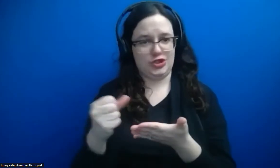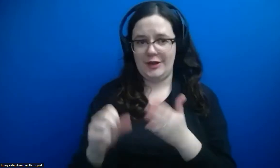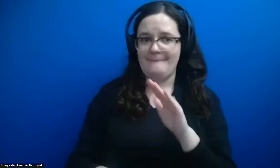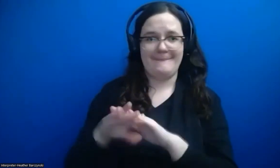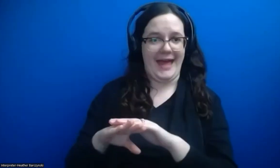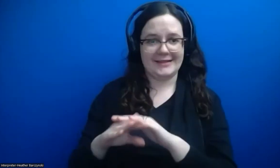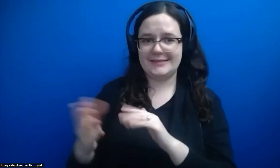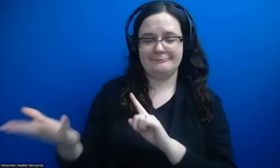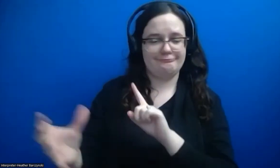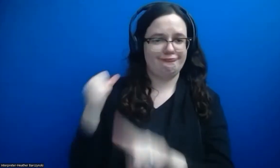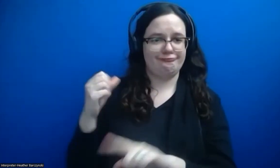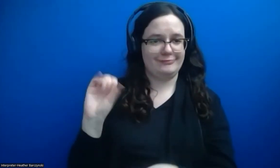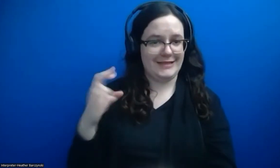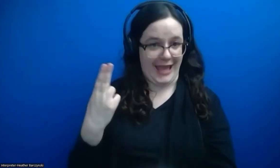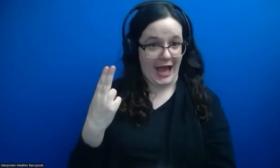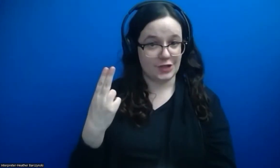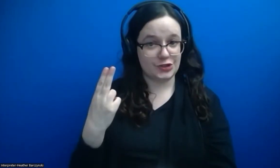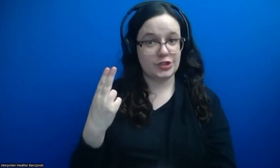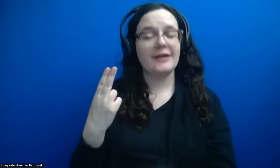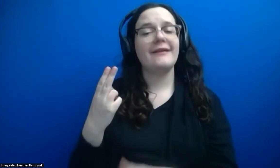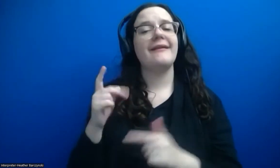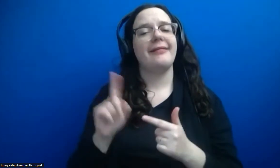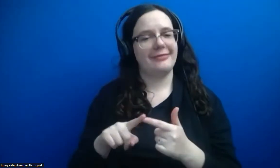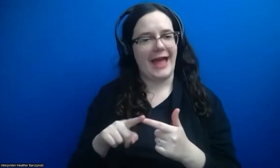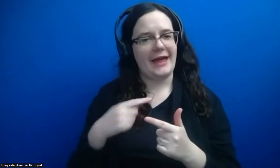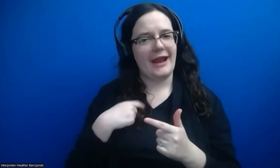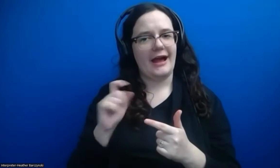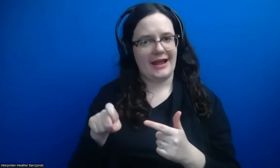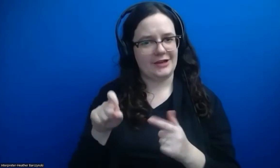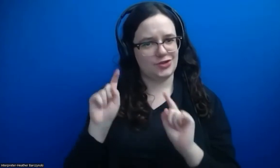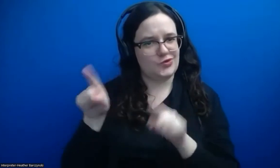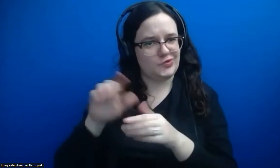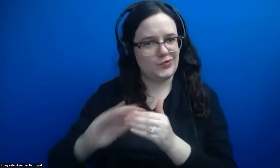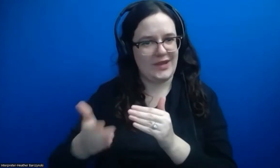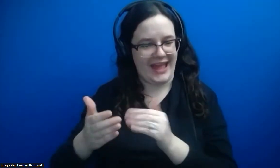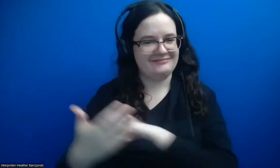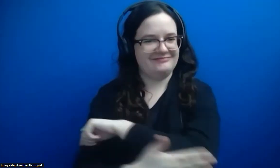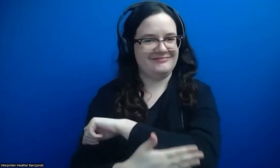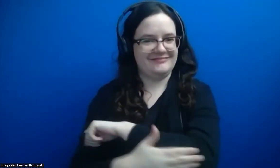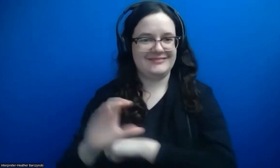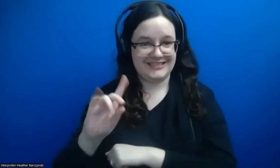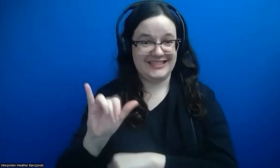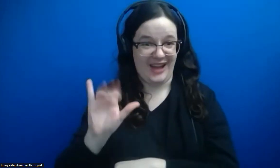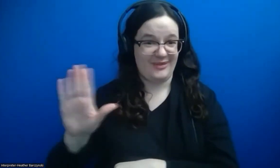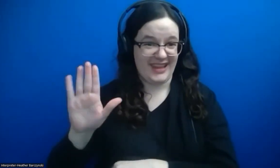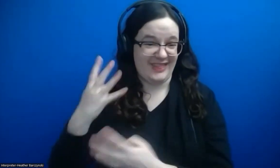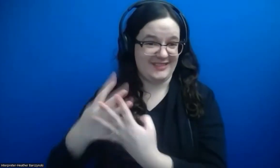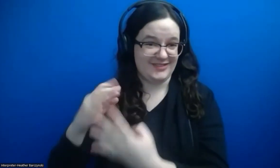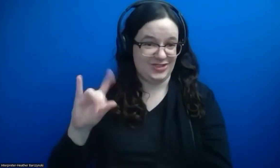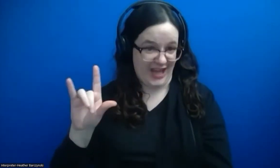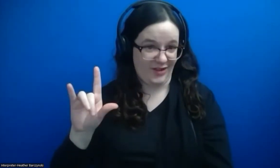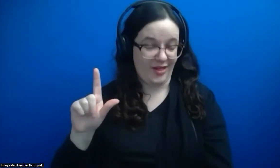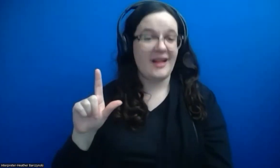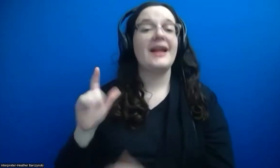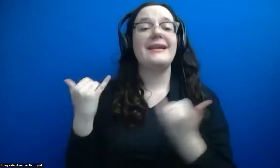advances. And then I had to do weekends in county jail, and then I'm on probation,